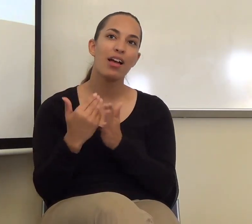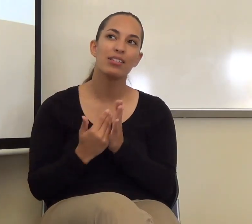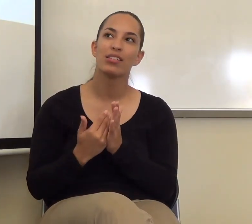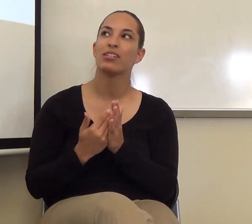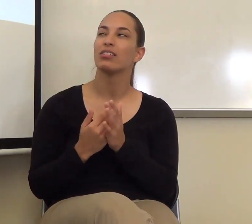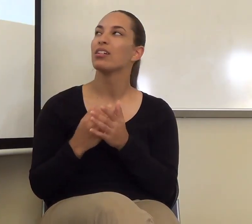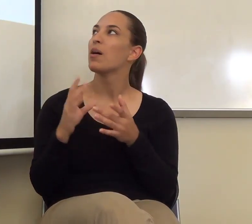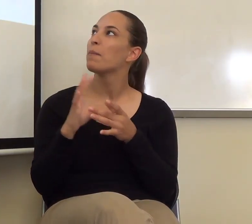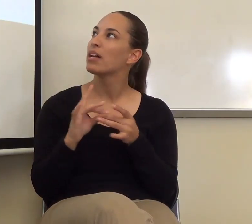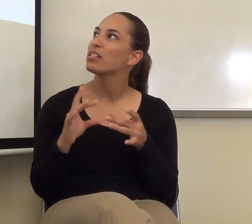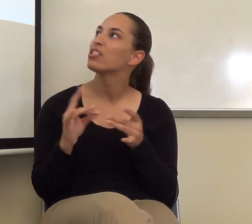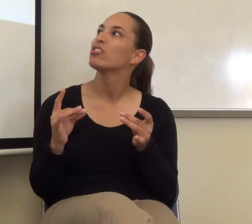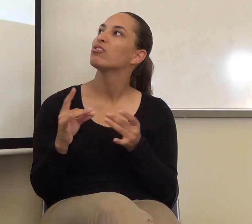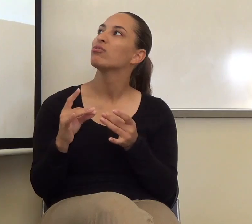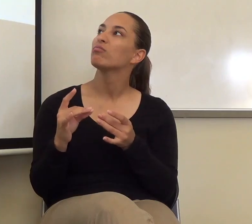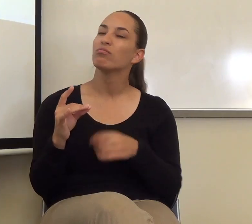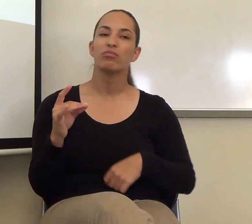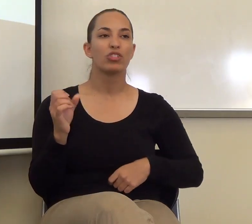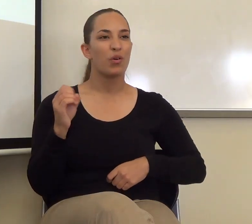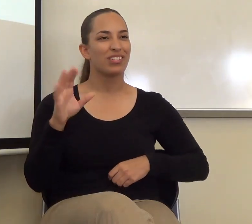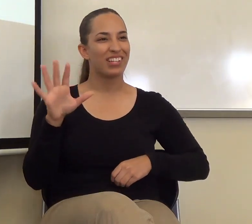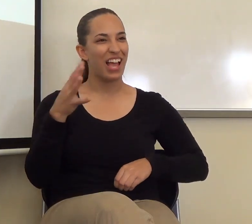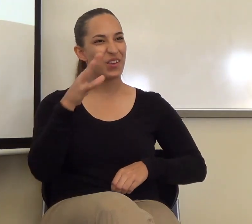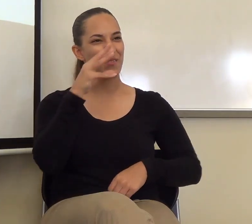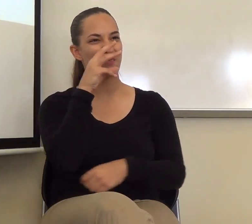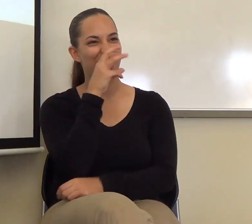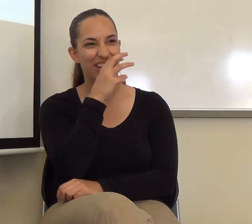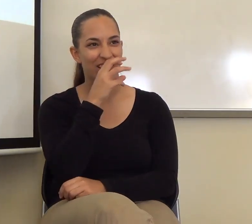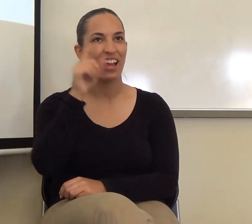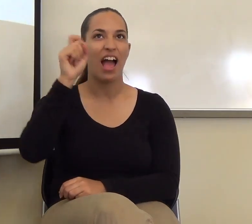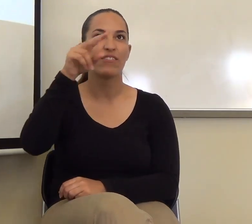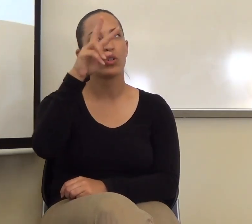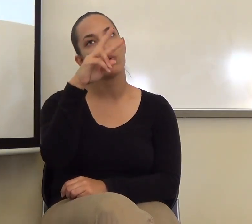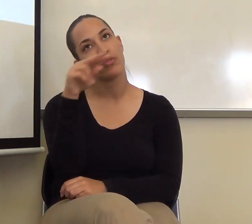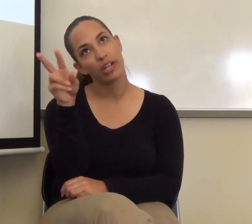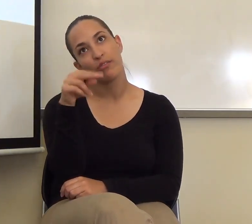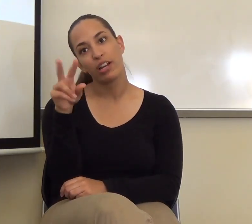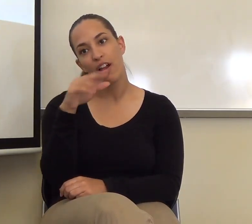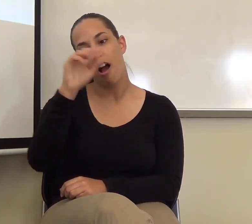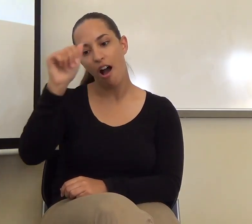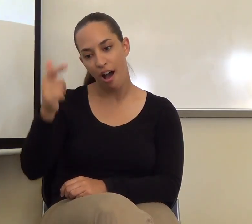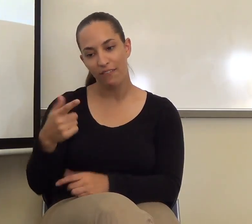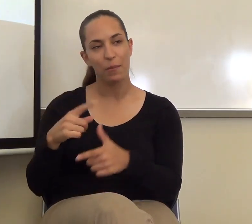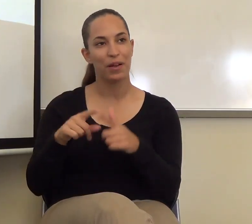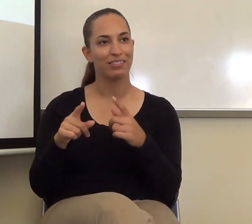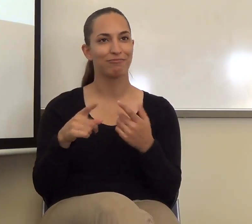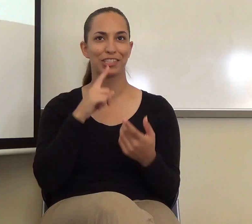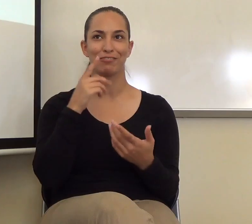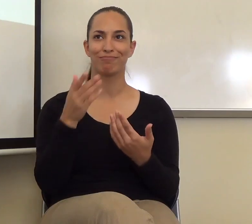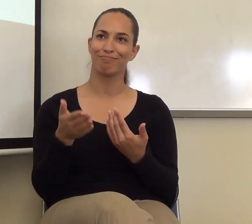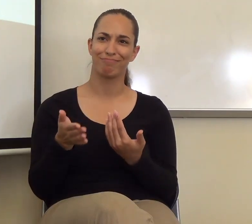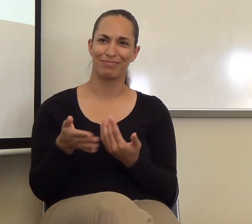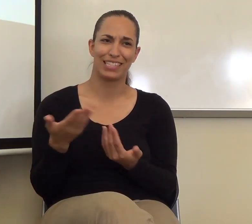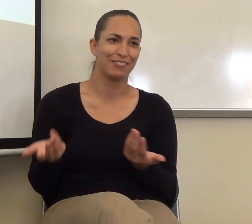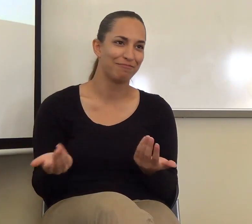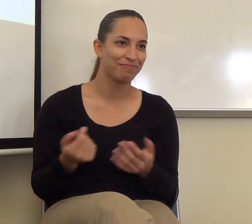message, okay? So it's kind of weird that you had to read all this and then it was so easy. So you But- put lessons and messages? No. No,